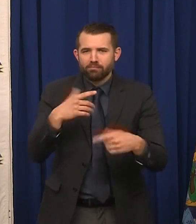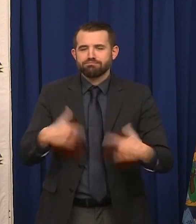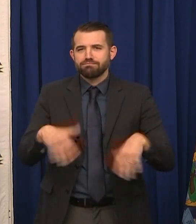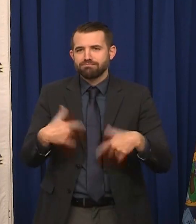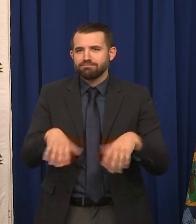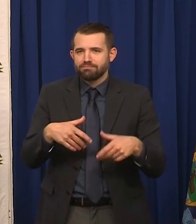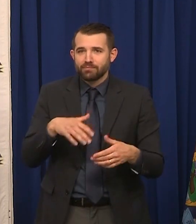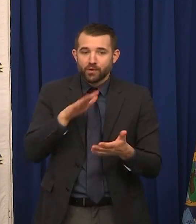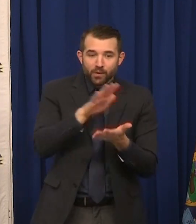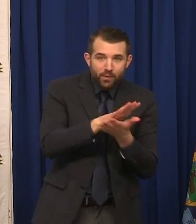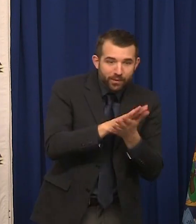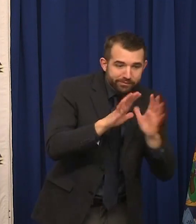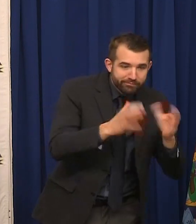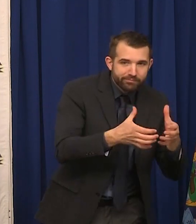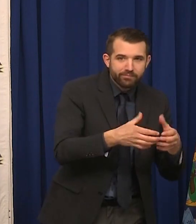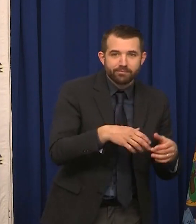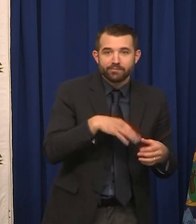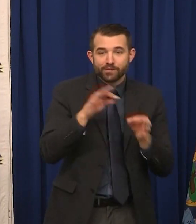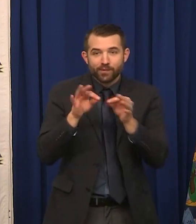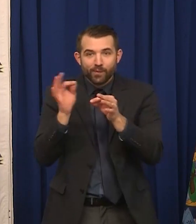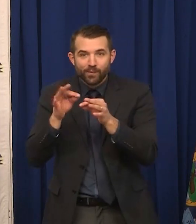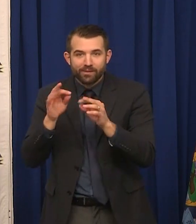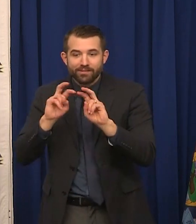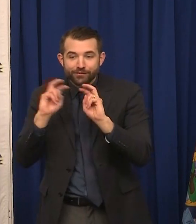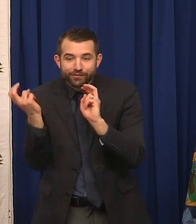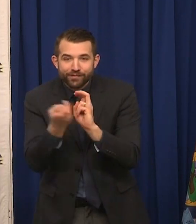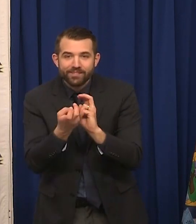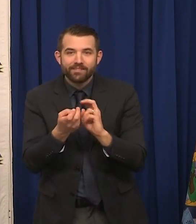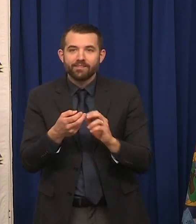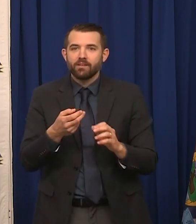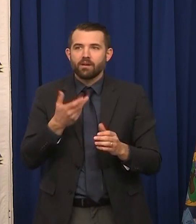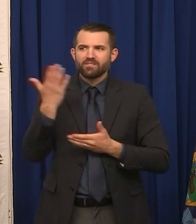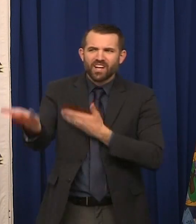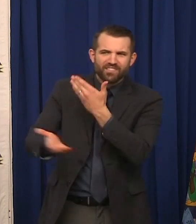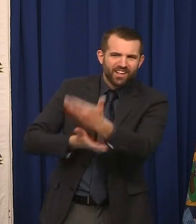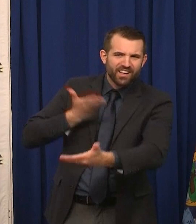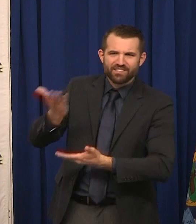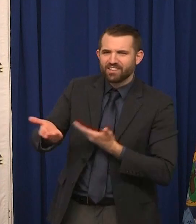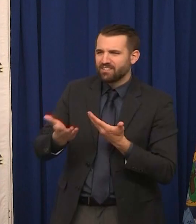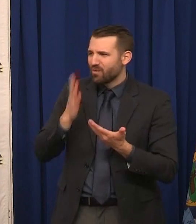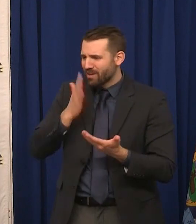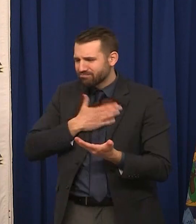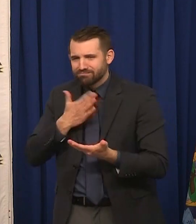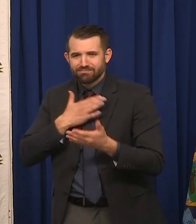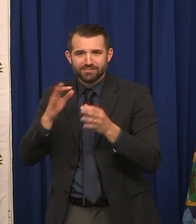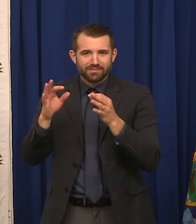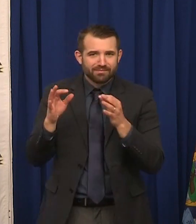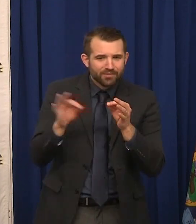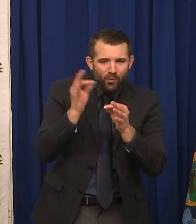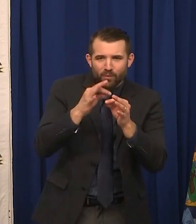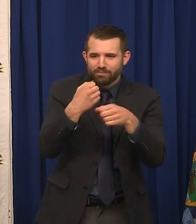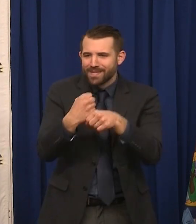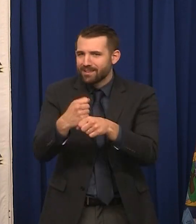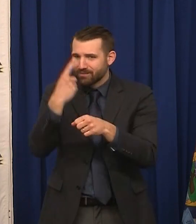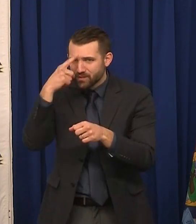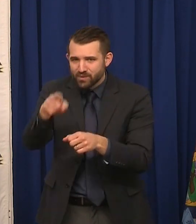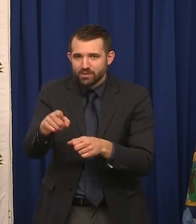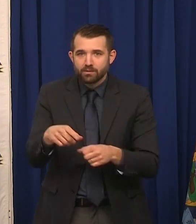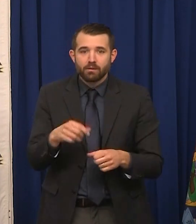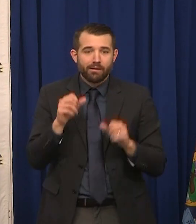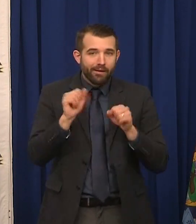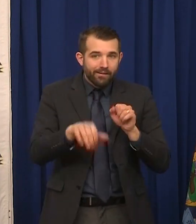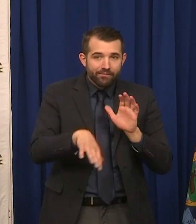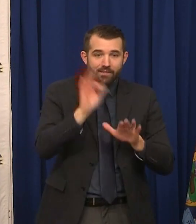school groups to sewing circles has offered their assistance. And there are actually guidelines on how to sew these